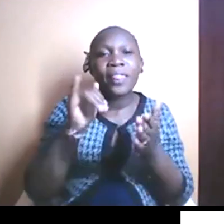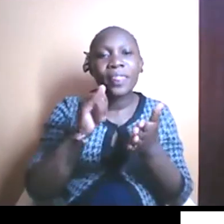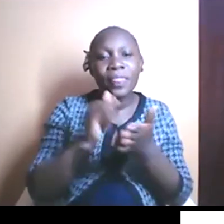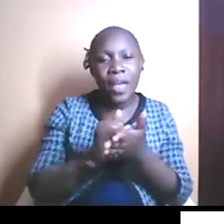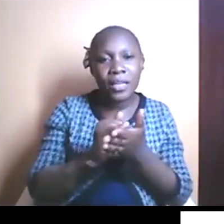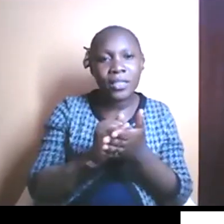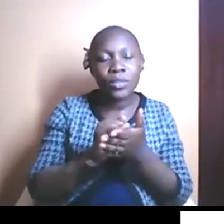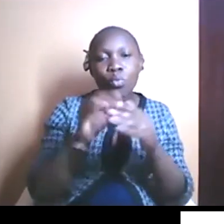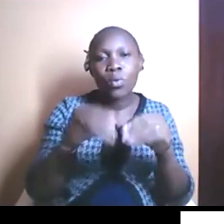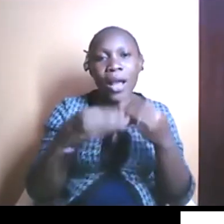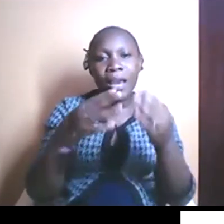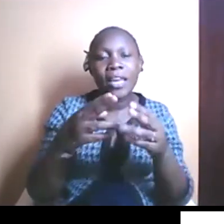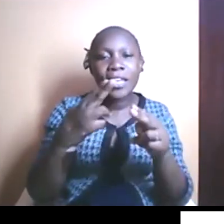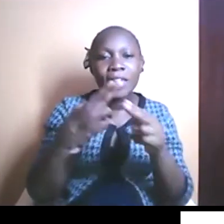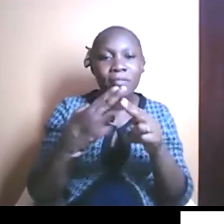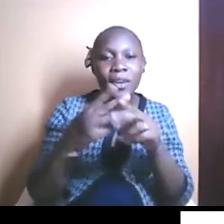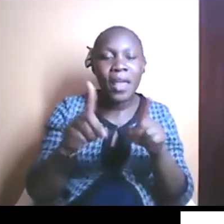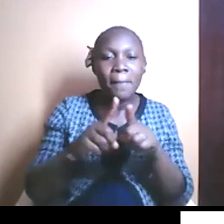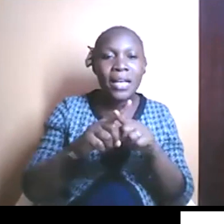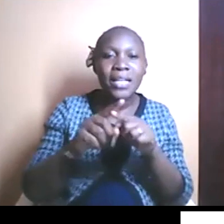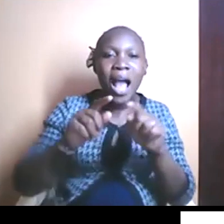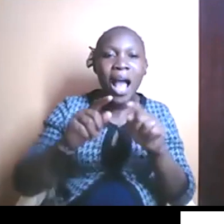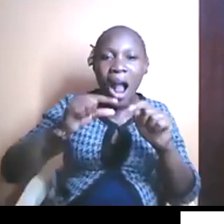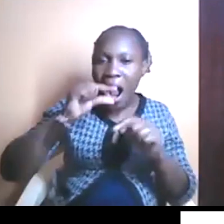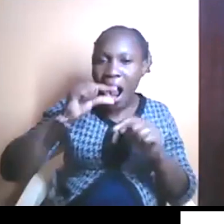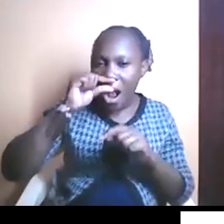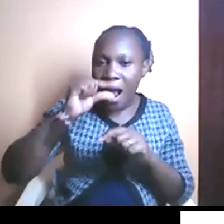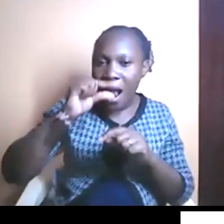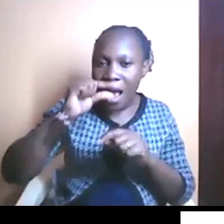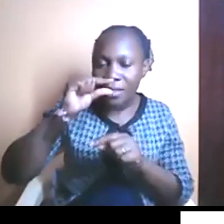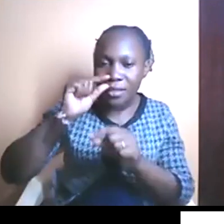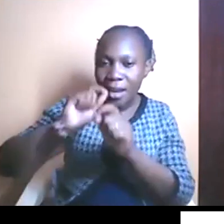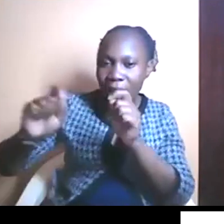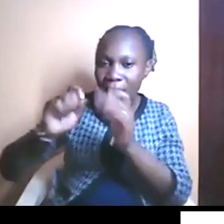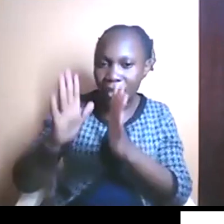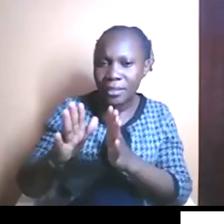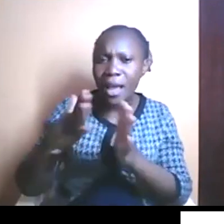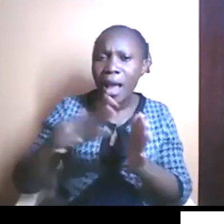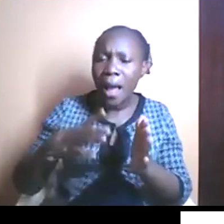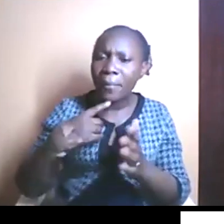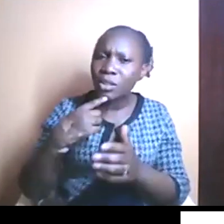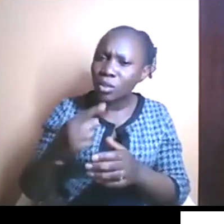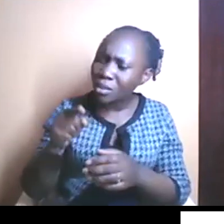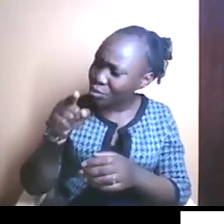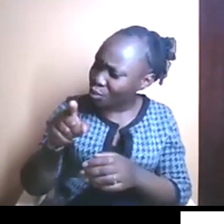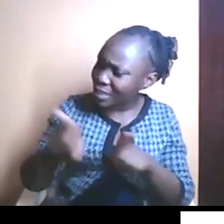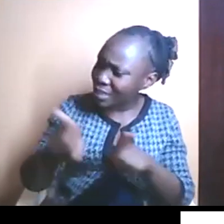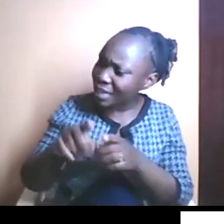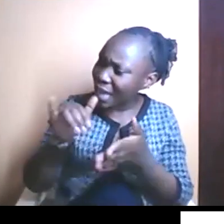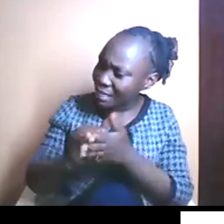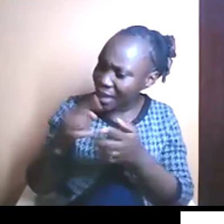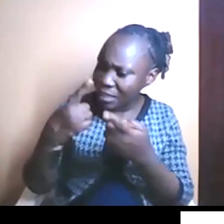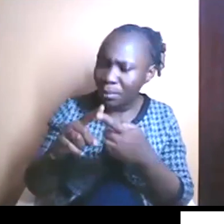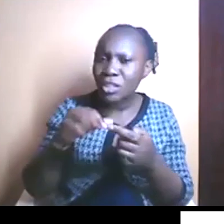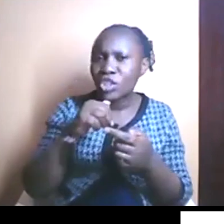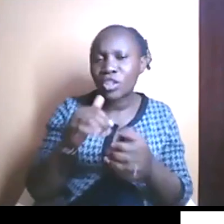competitor. So workplace gaslighting is you're being told something is like that, but it's really not that, okay? And it's the result